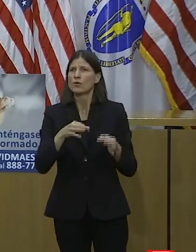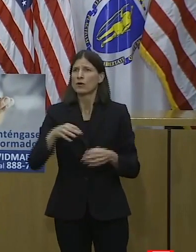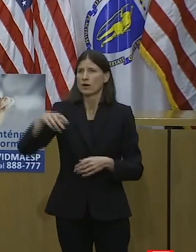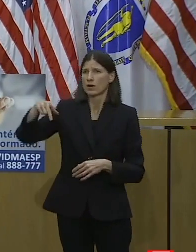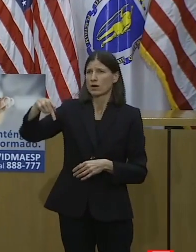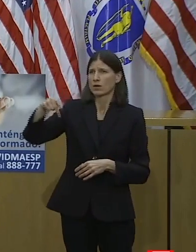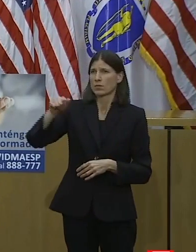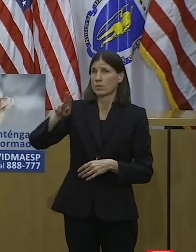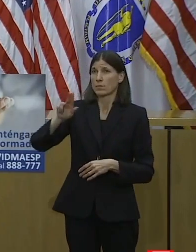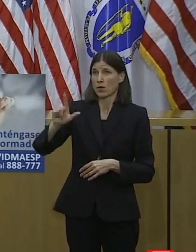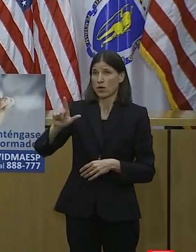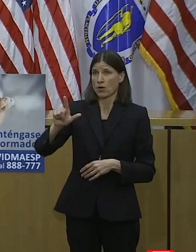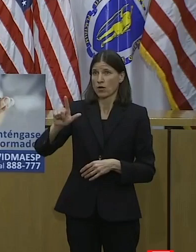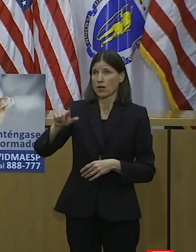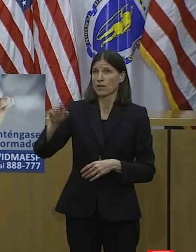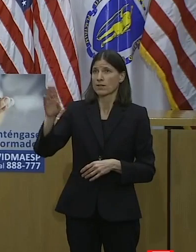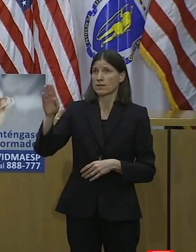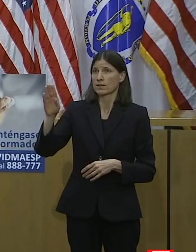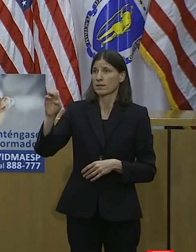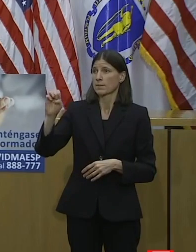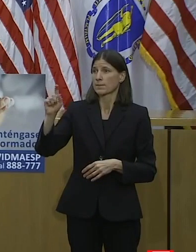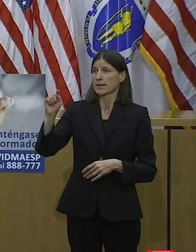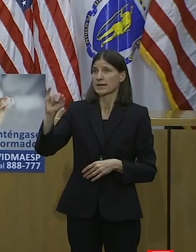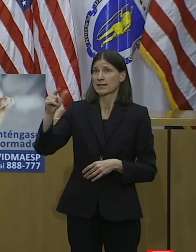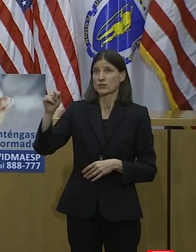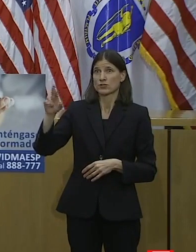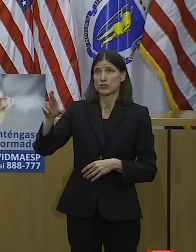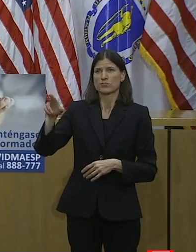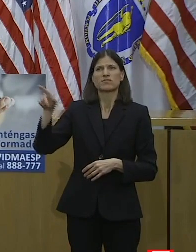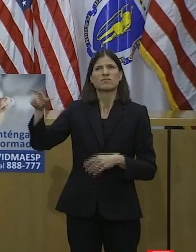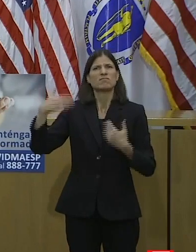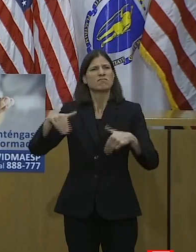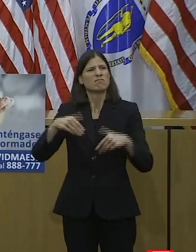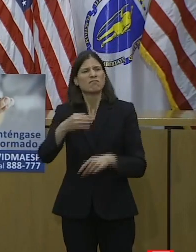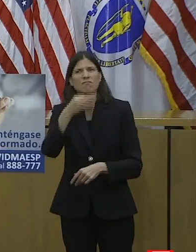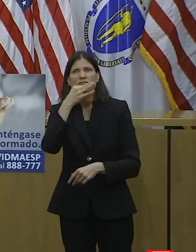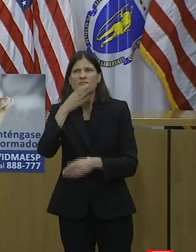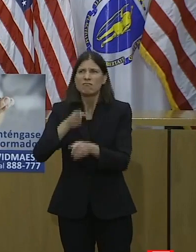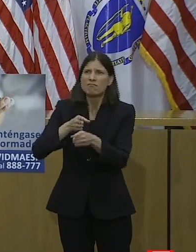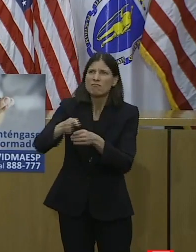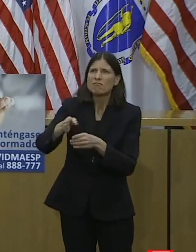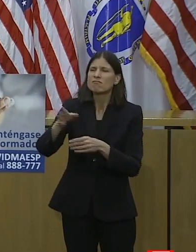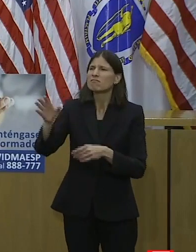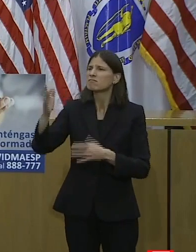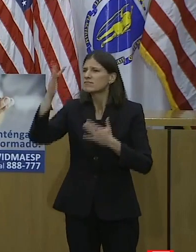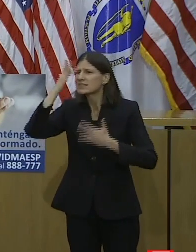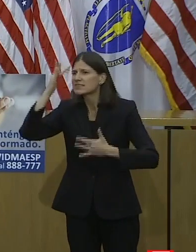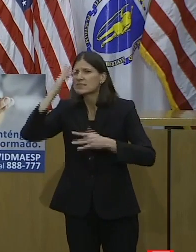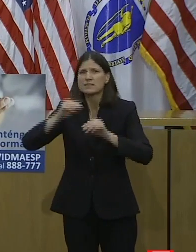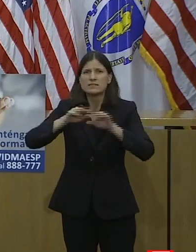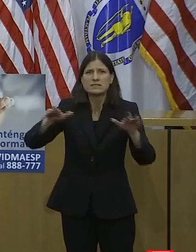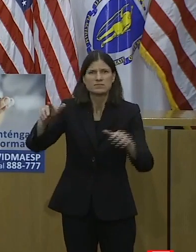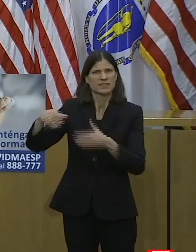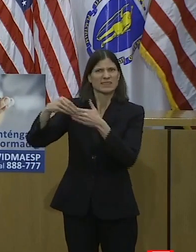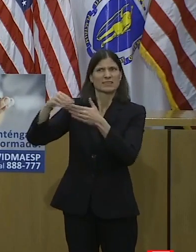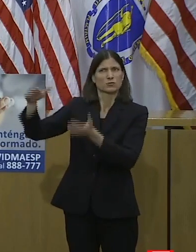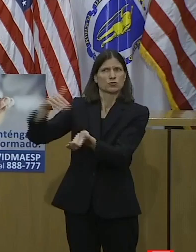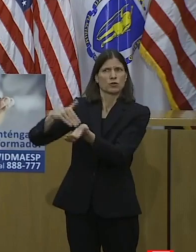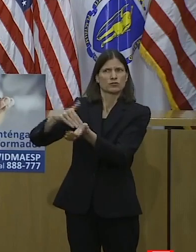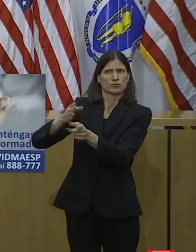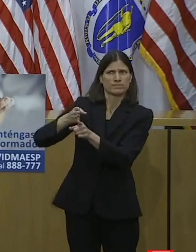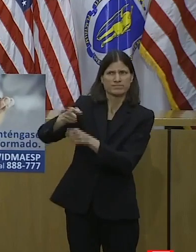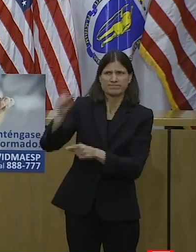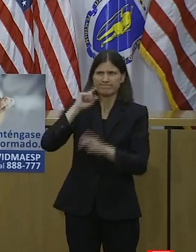leading infectious disease specialists, talk about this decontamination process. When I was over